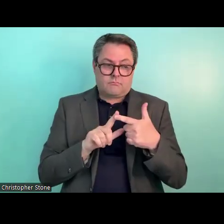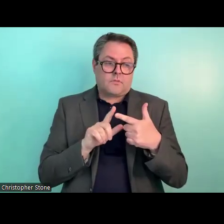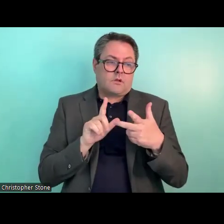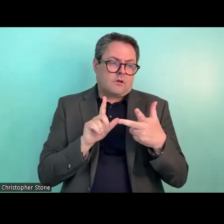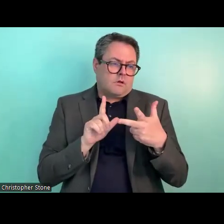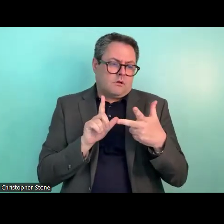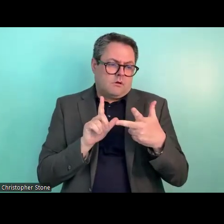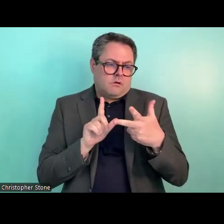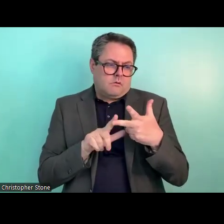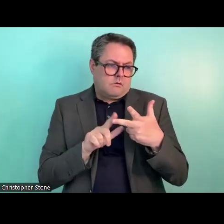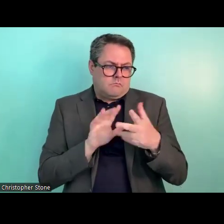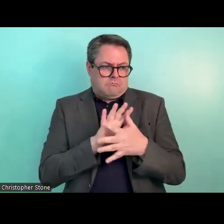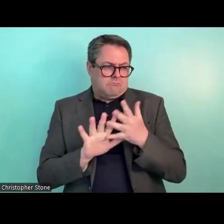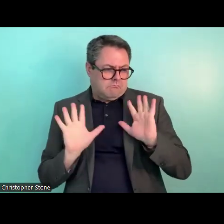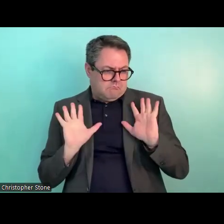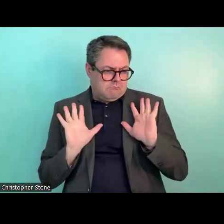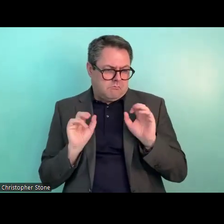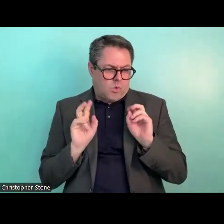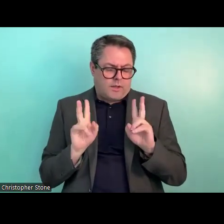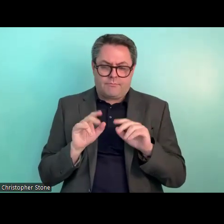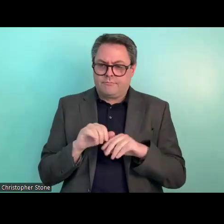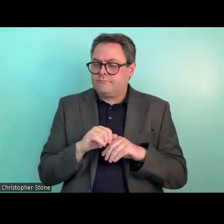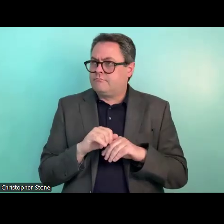on the 20th of June.